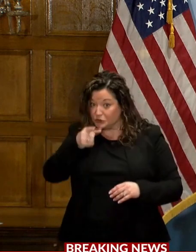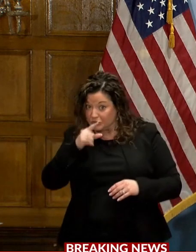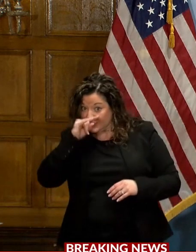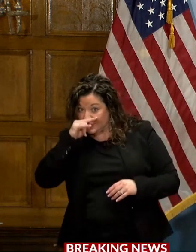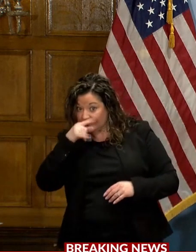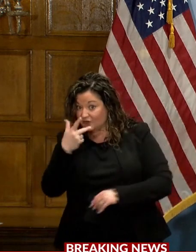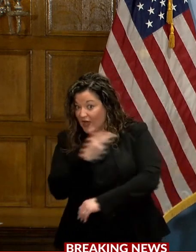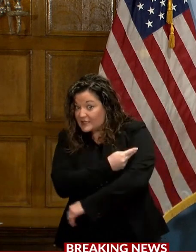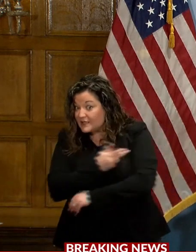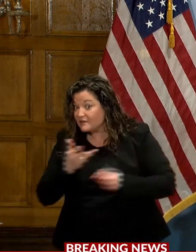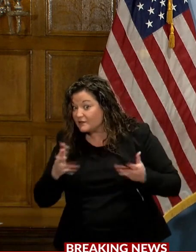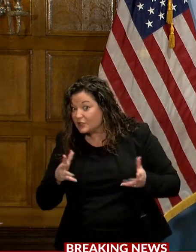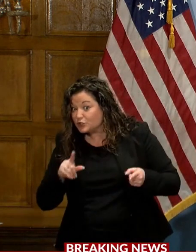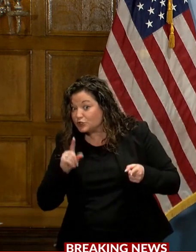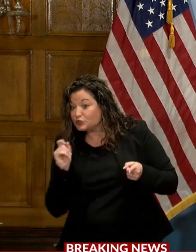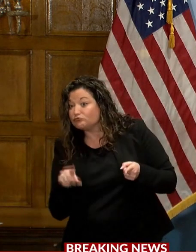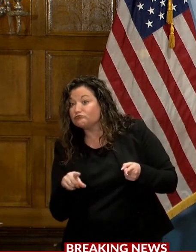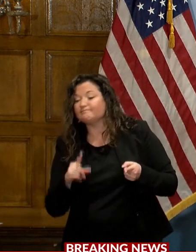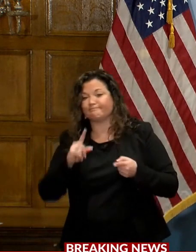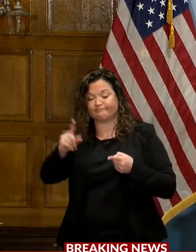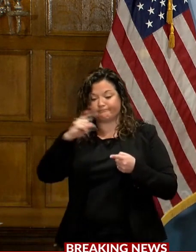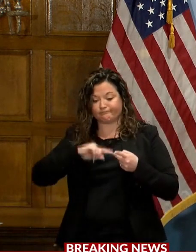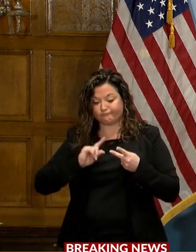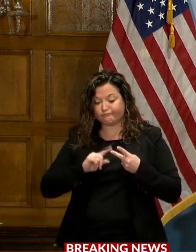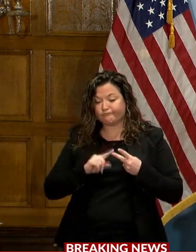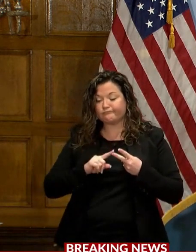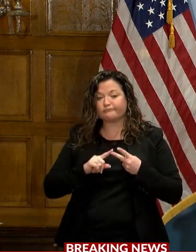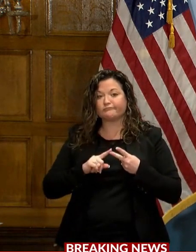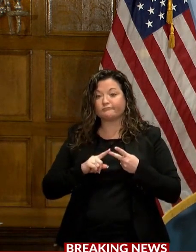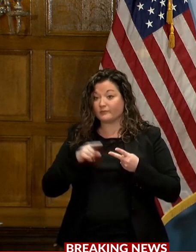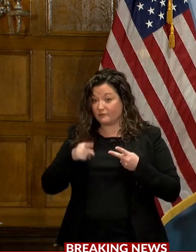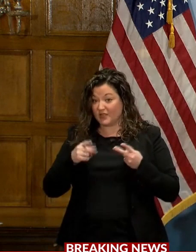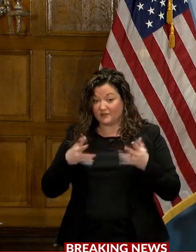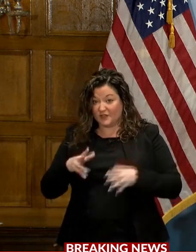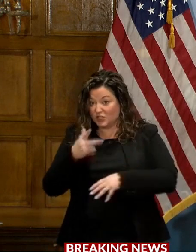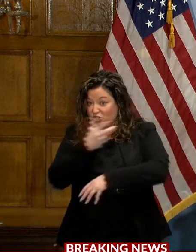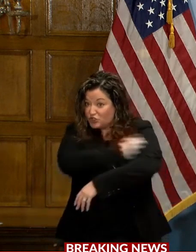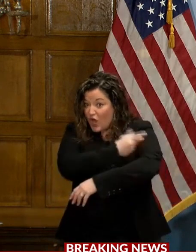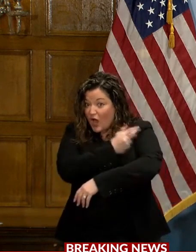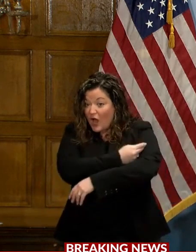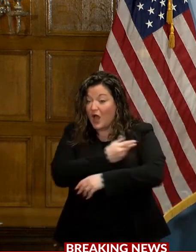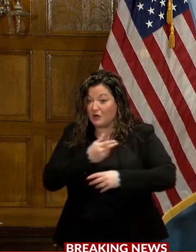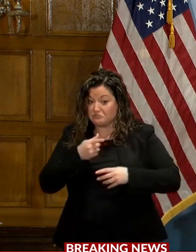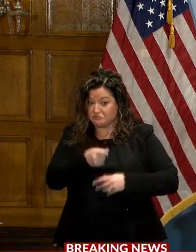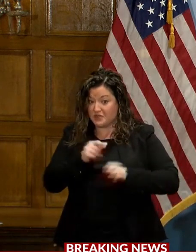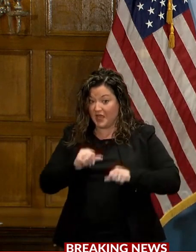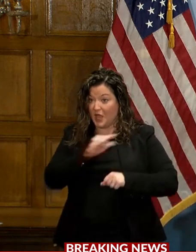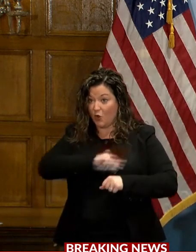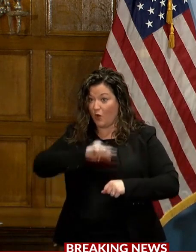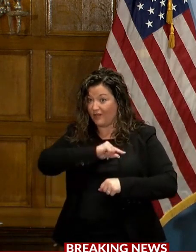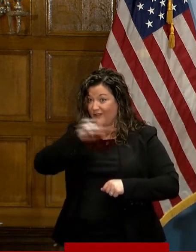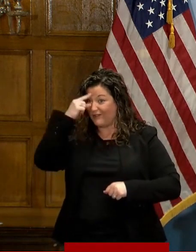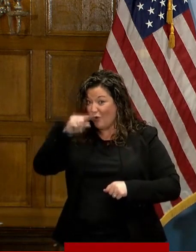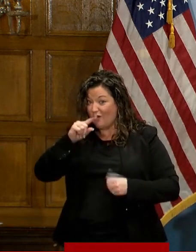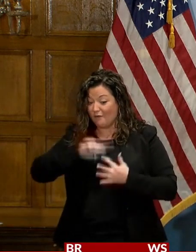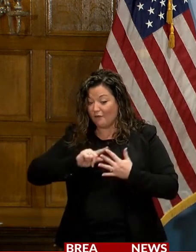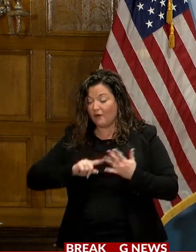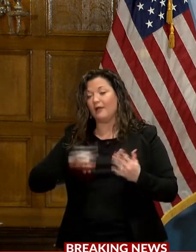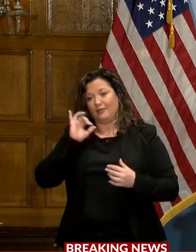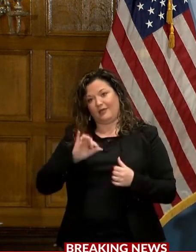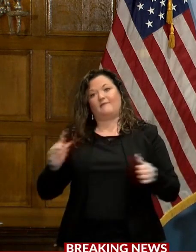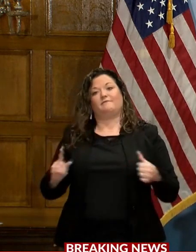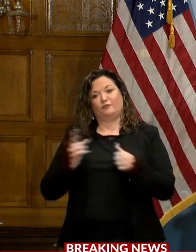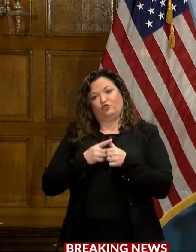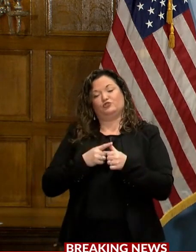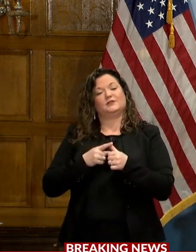vaccinated? Have they got the shots that they are able to get? And that's the first thing. It's a